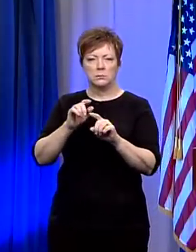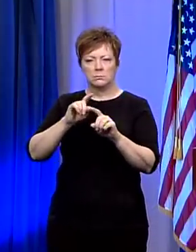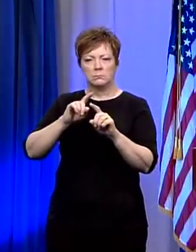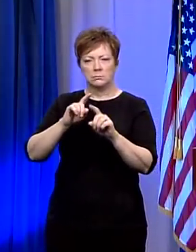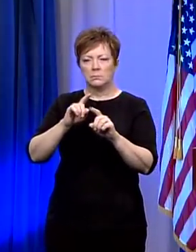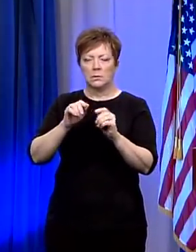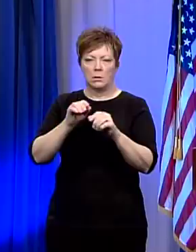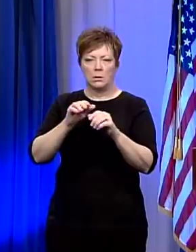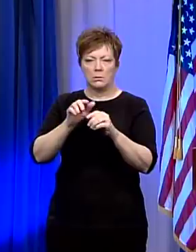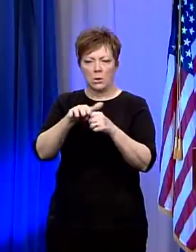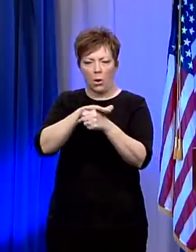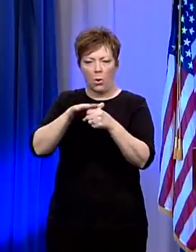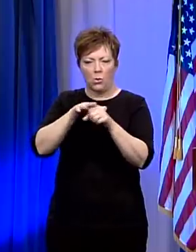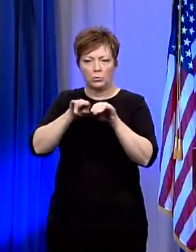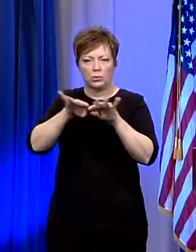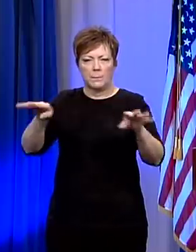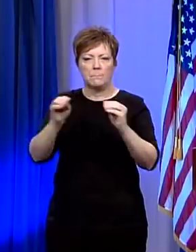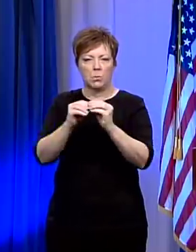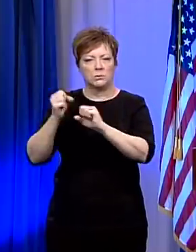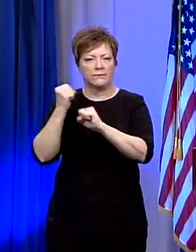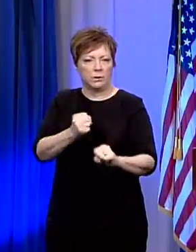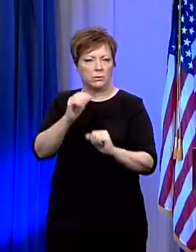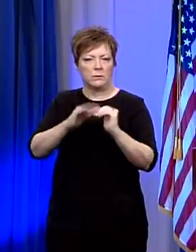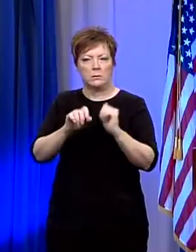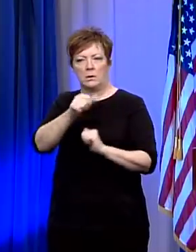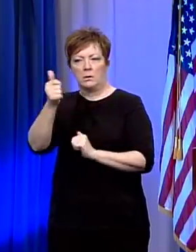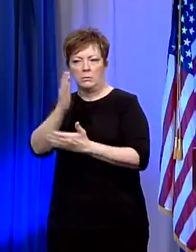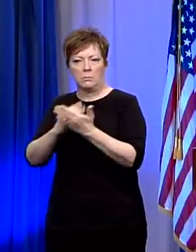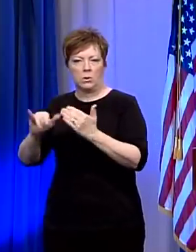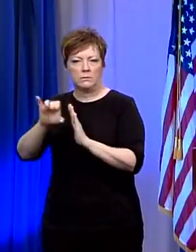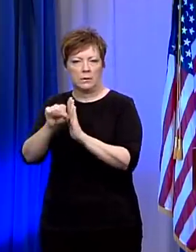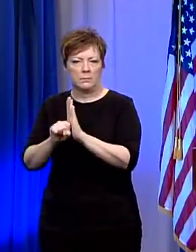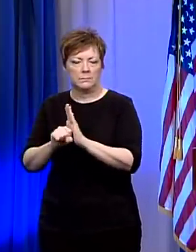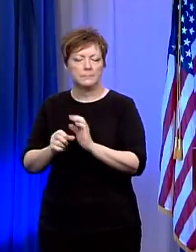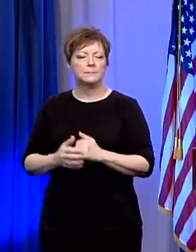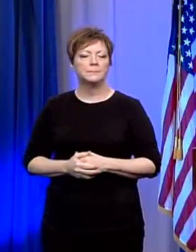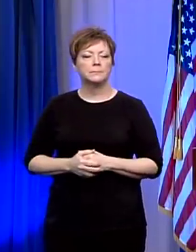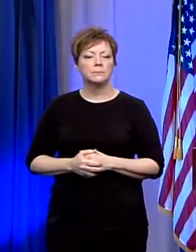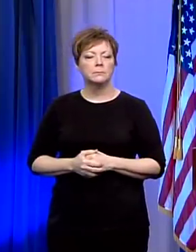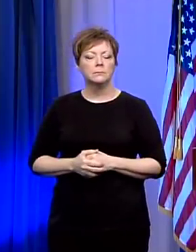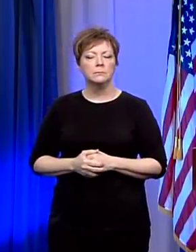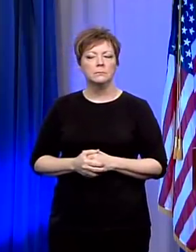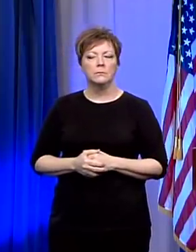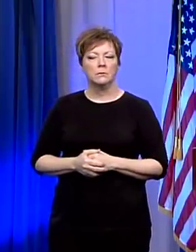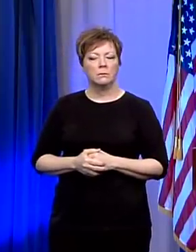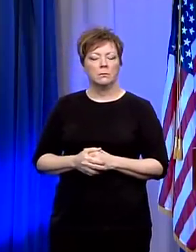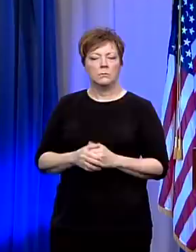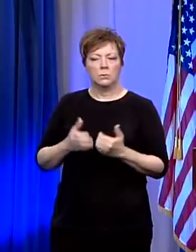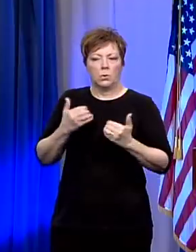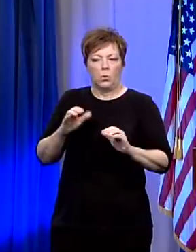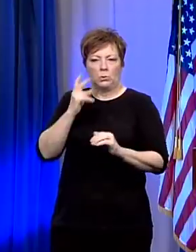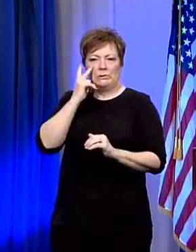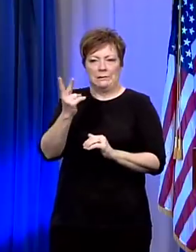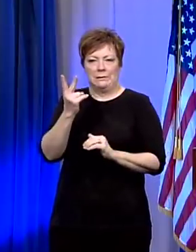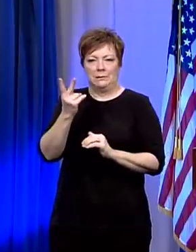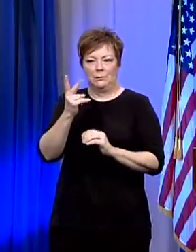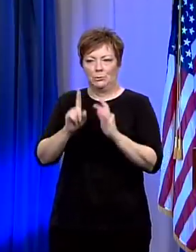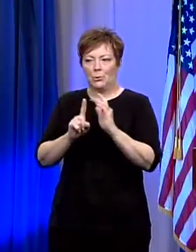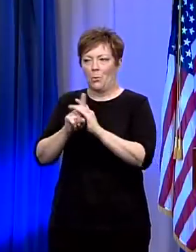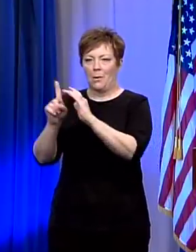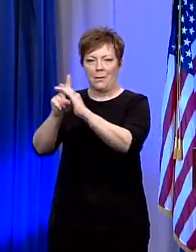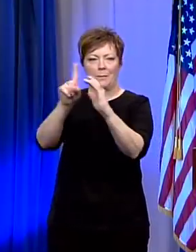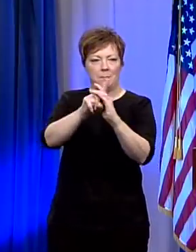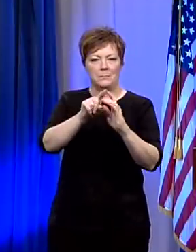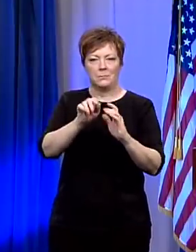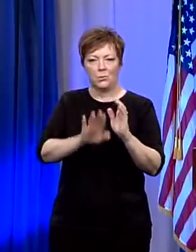local transmission is more severe there than perhaps in other parts of the state. But we don't want to see that appear in other parts of the state.